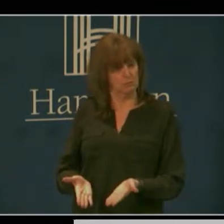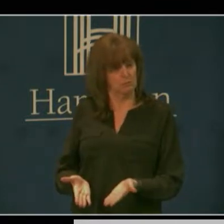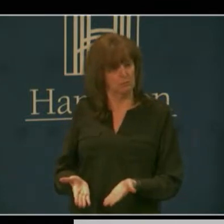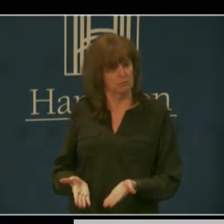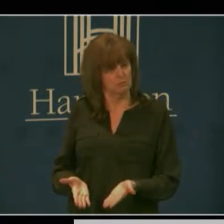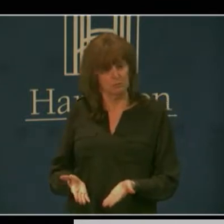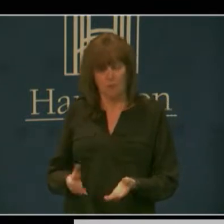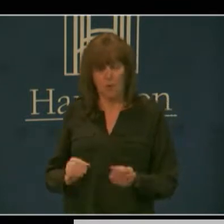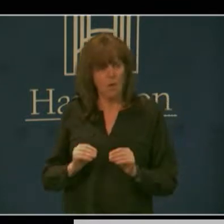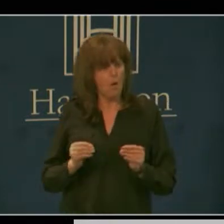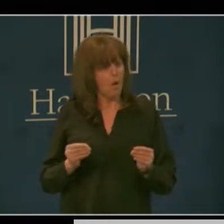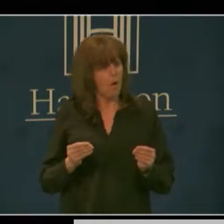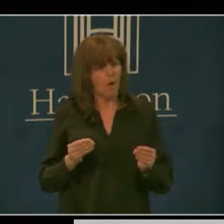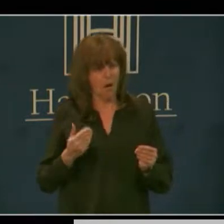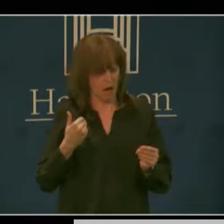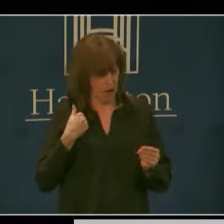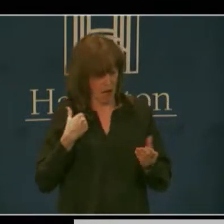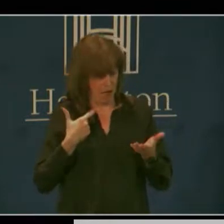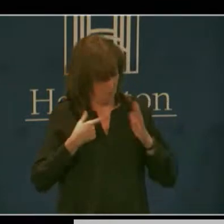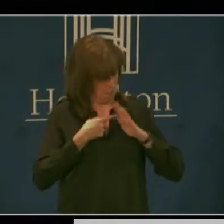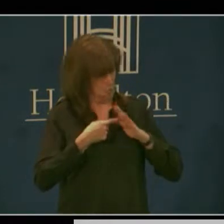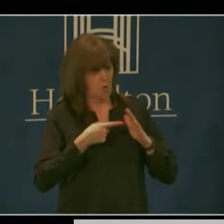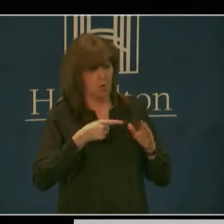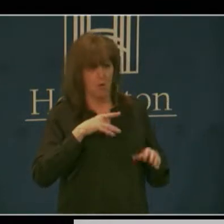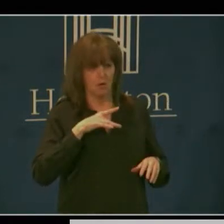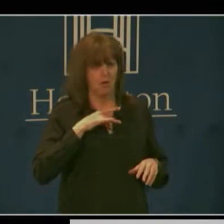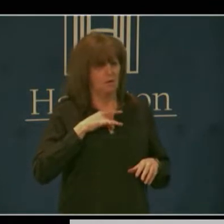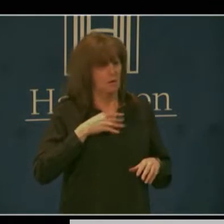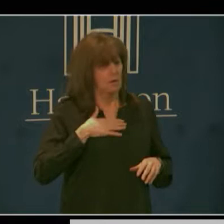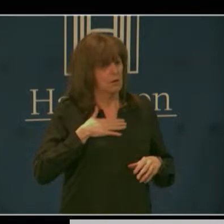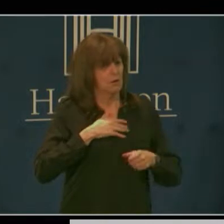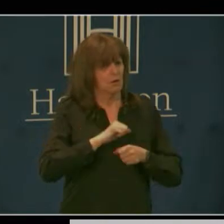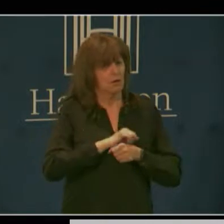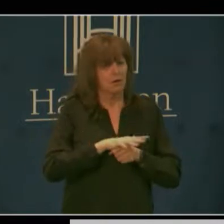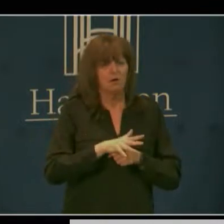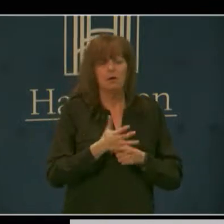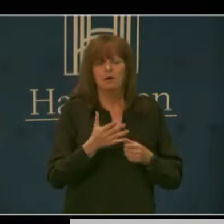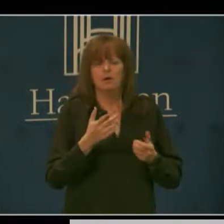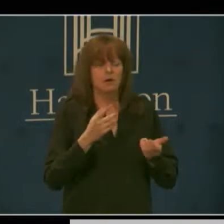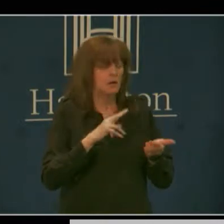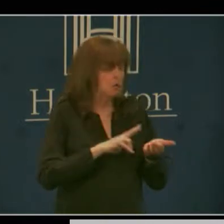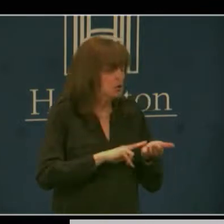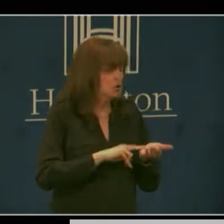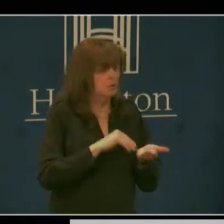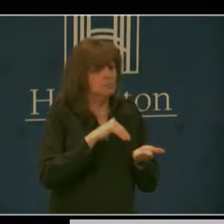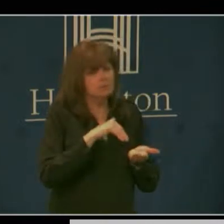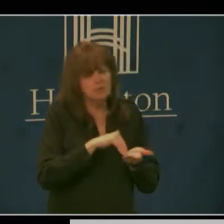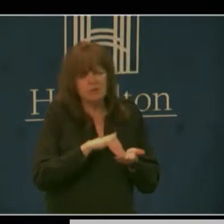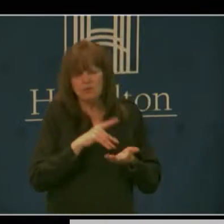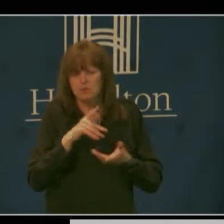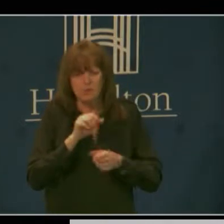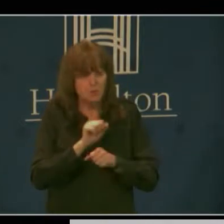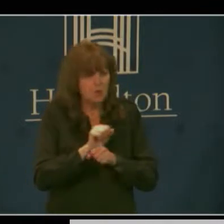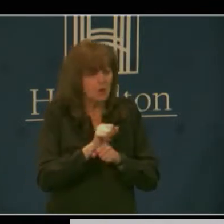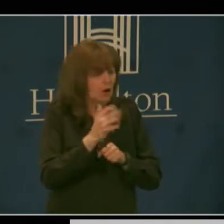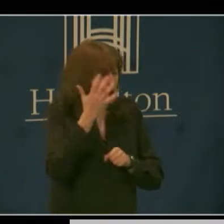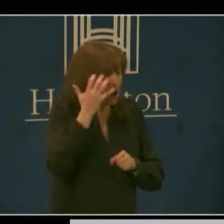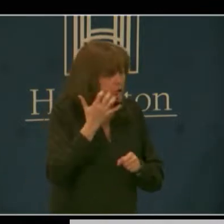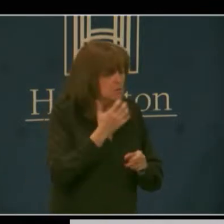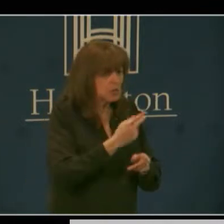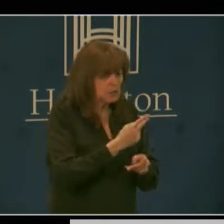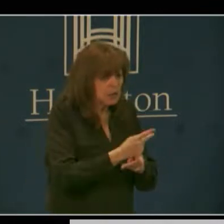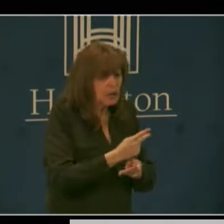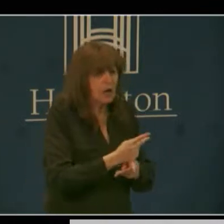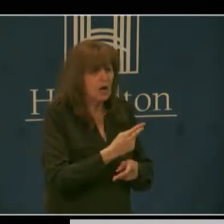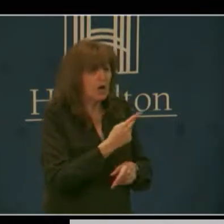so our healthcare professionals that are working and providing care to individual patients, residents in